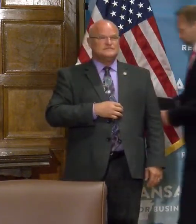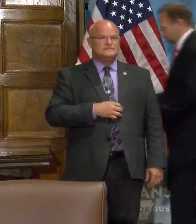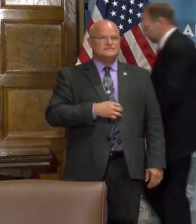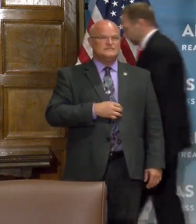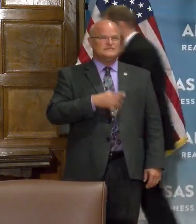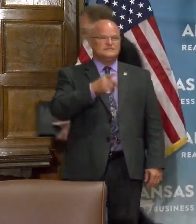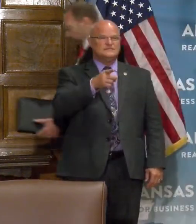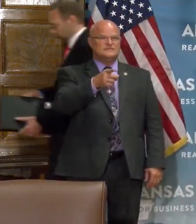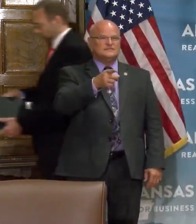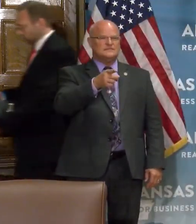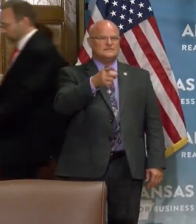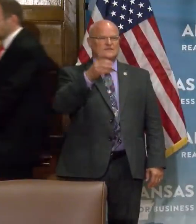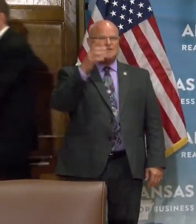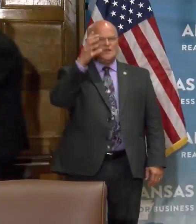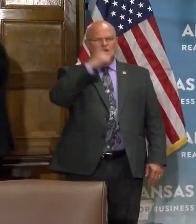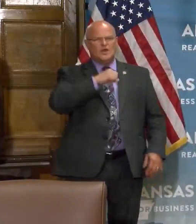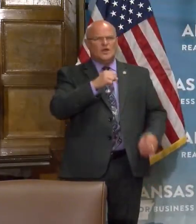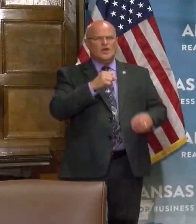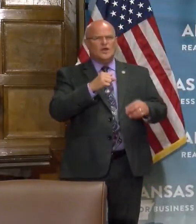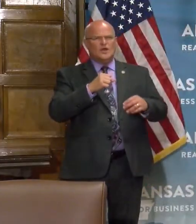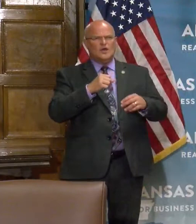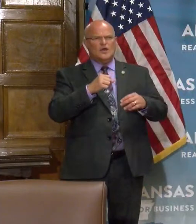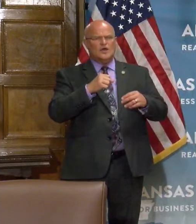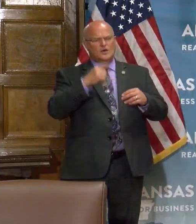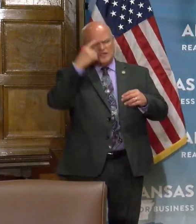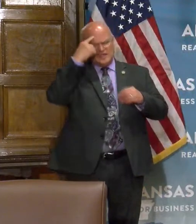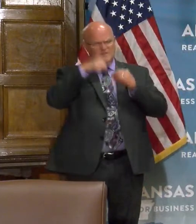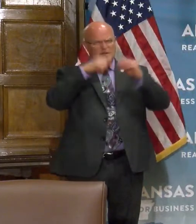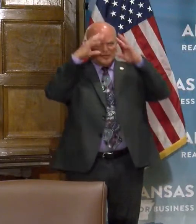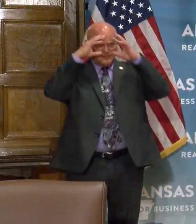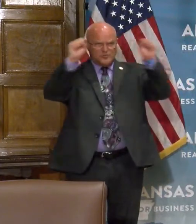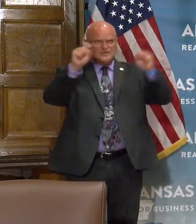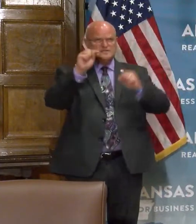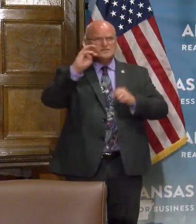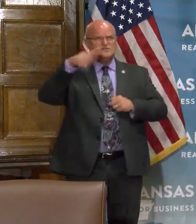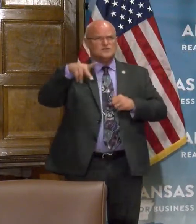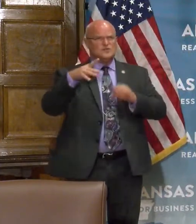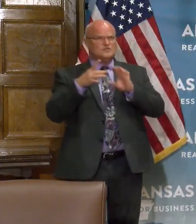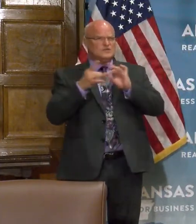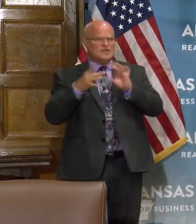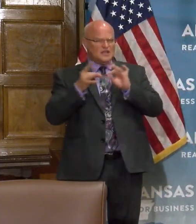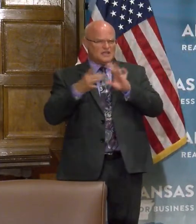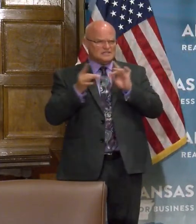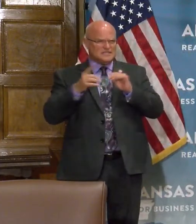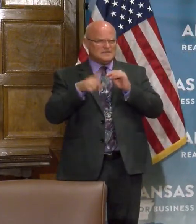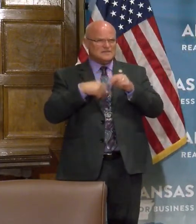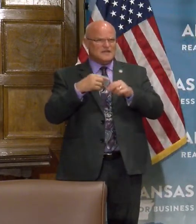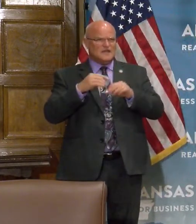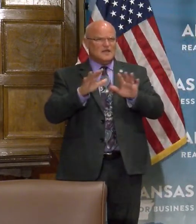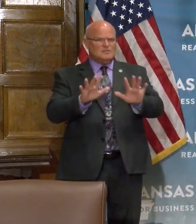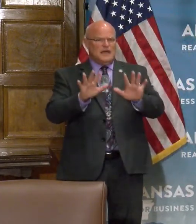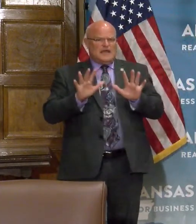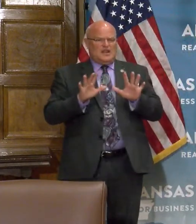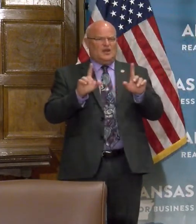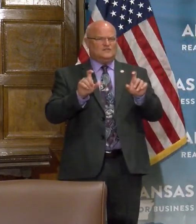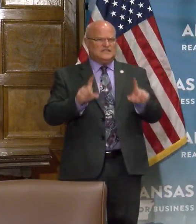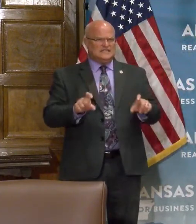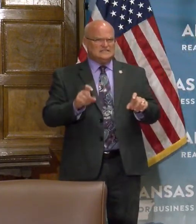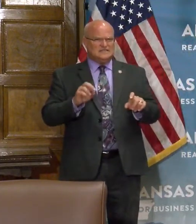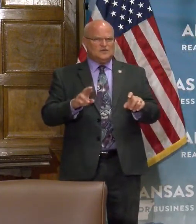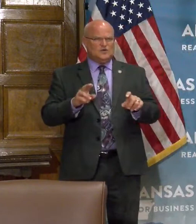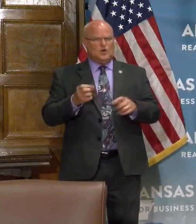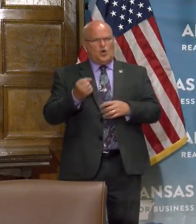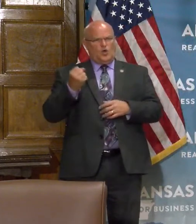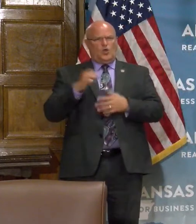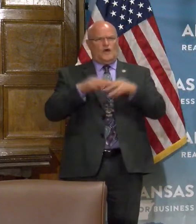Yes, Jay. I guess, what do you guys make of President Trump's comments on the concept even of backing off of testing, or kind of